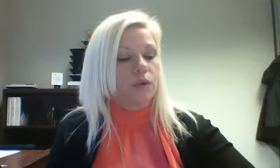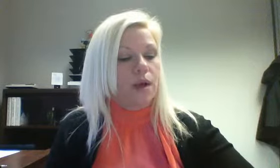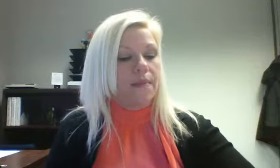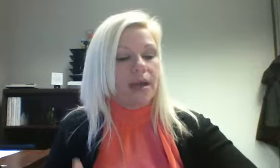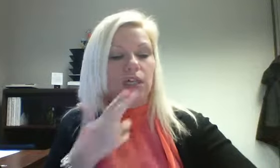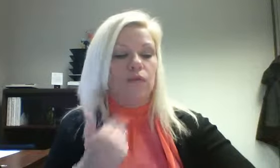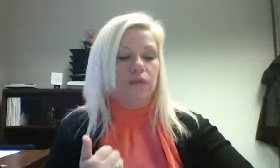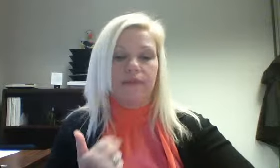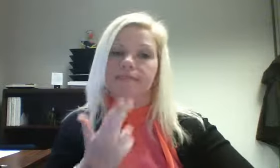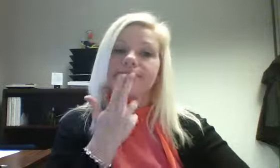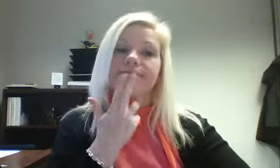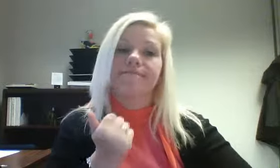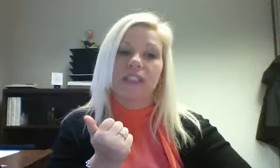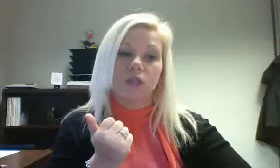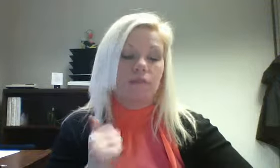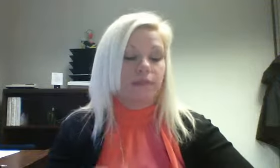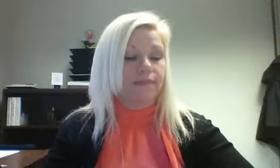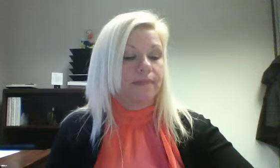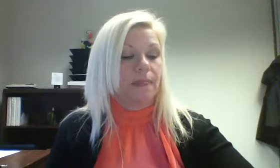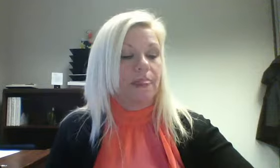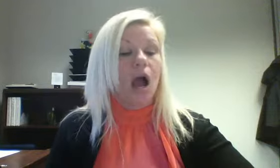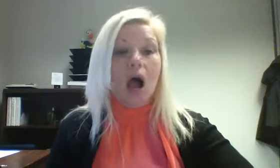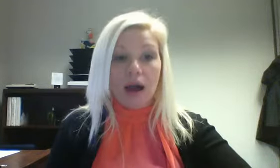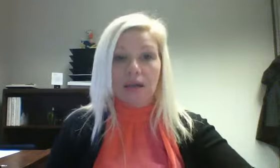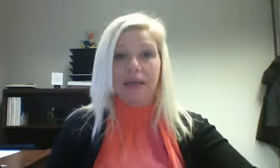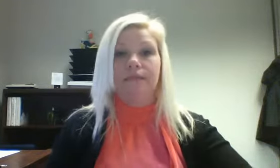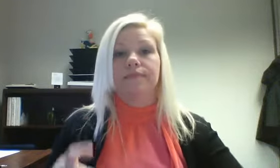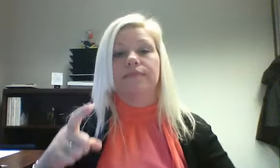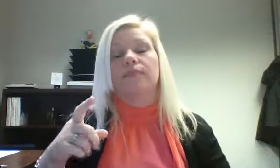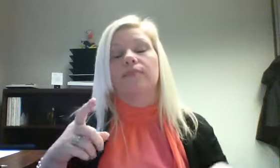Where am I? Cute. Cute. Ugly.